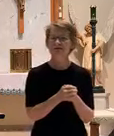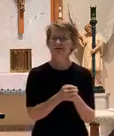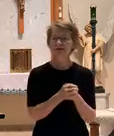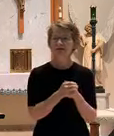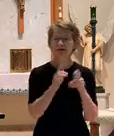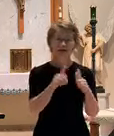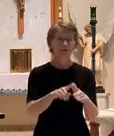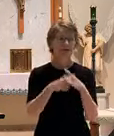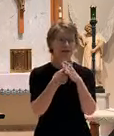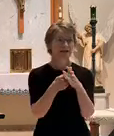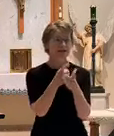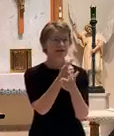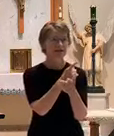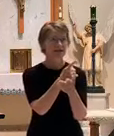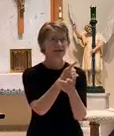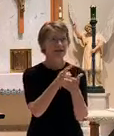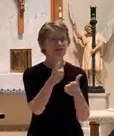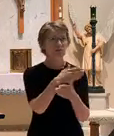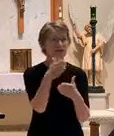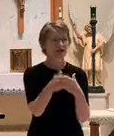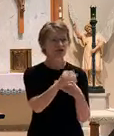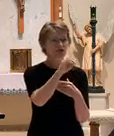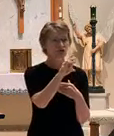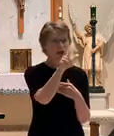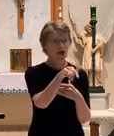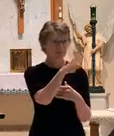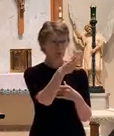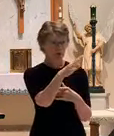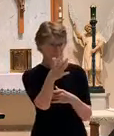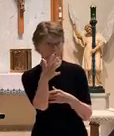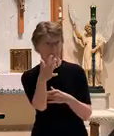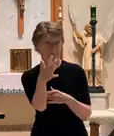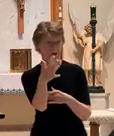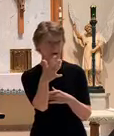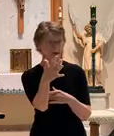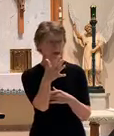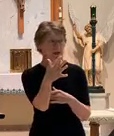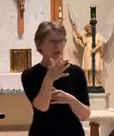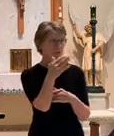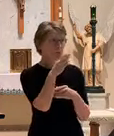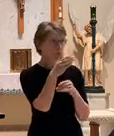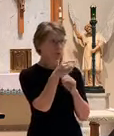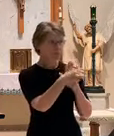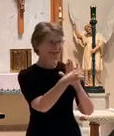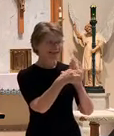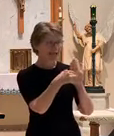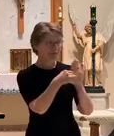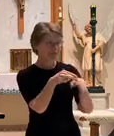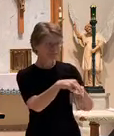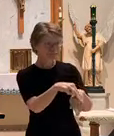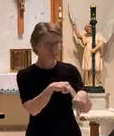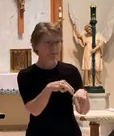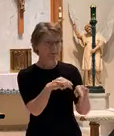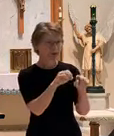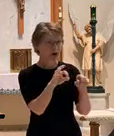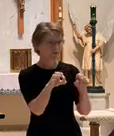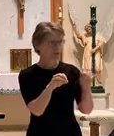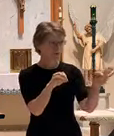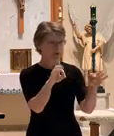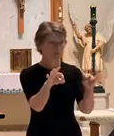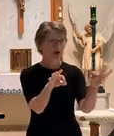Beginning next weekend, July 4th and 5th, the tape will be removed from the pews. The tape was never one of